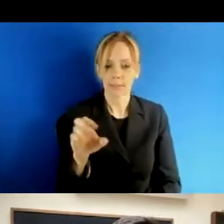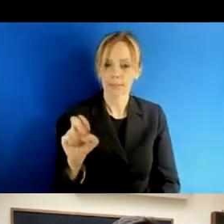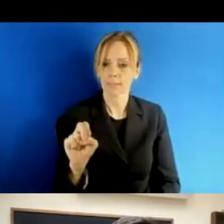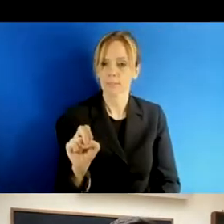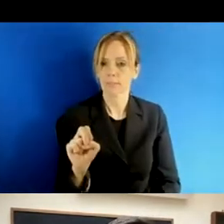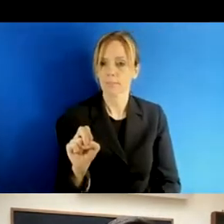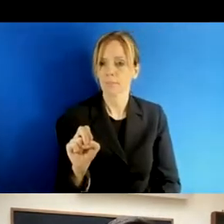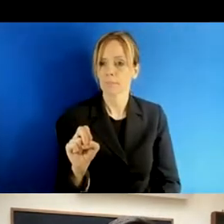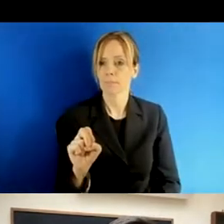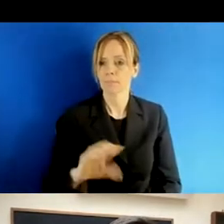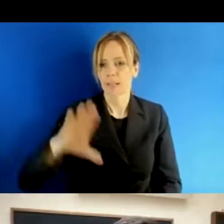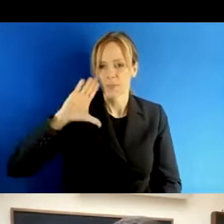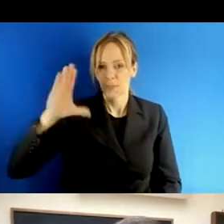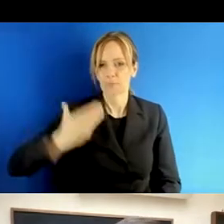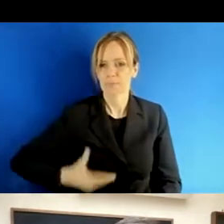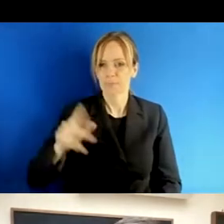Hi, this is Karen.